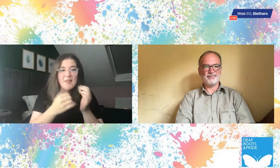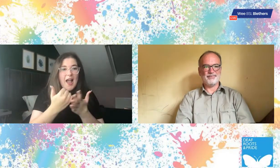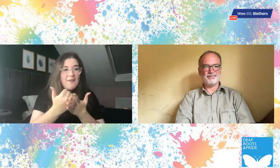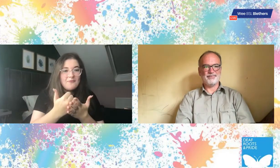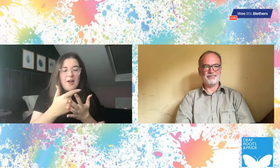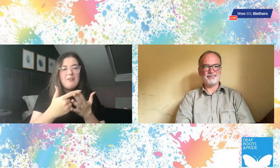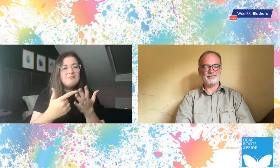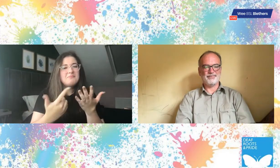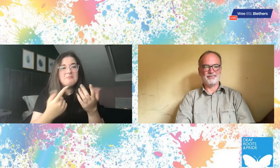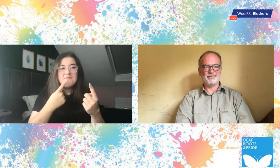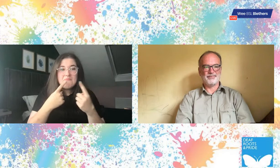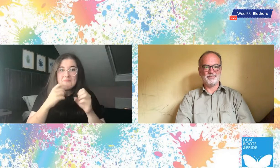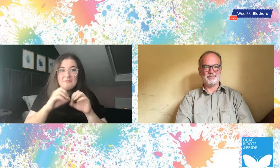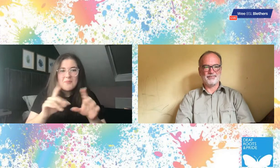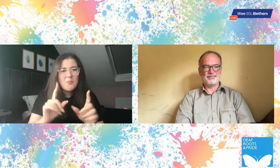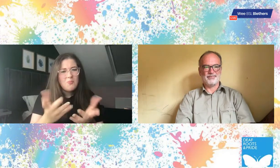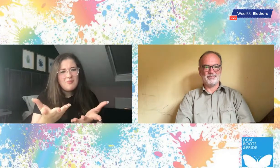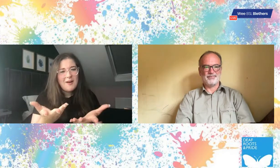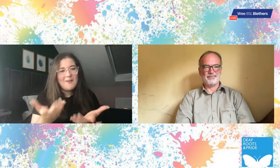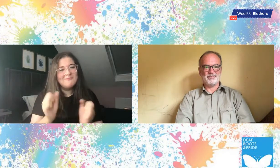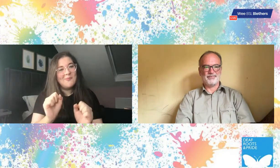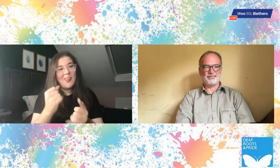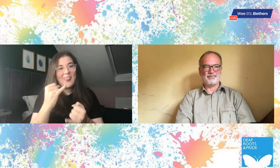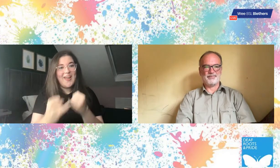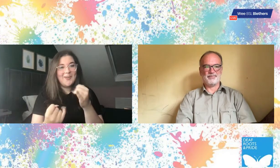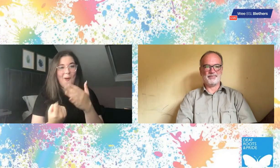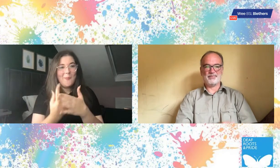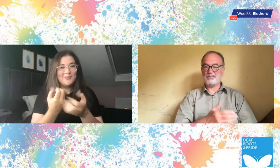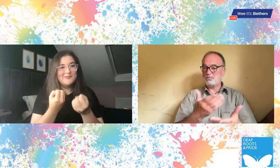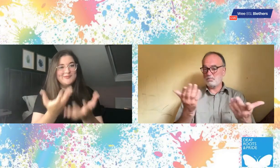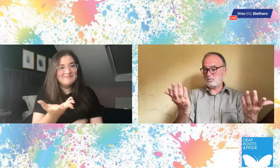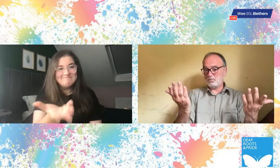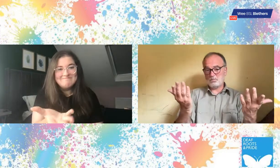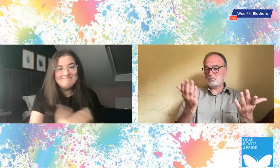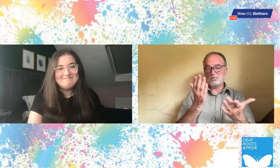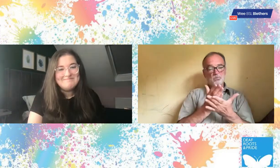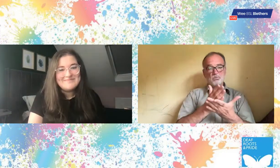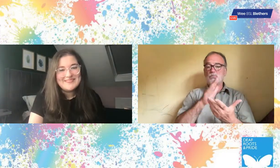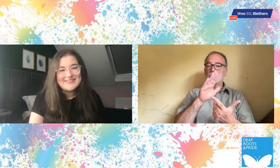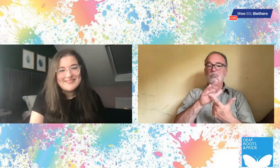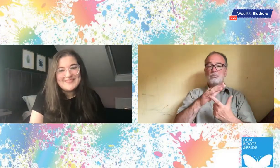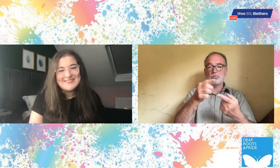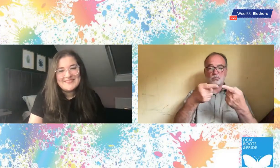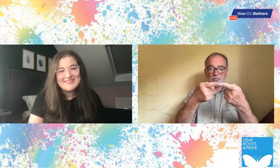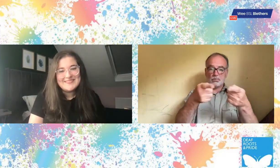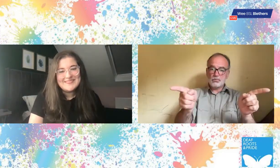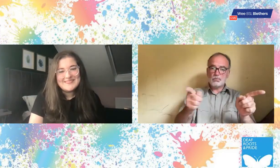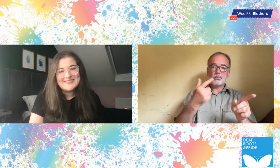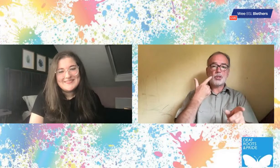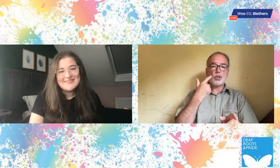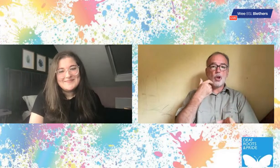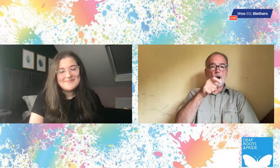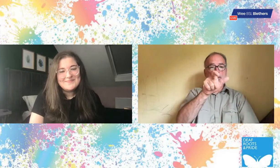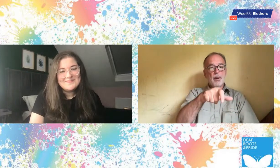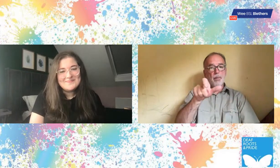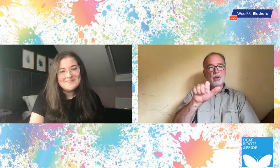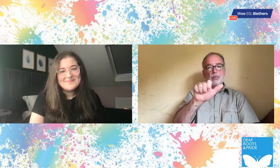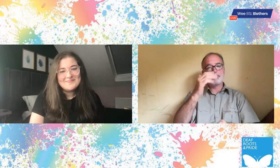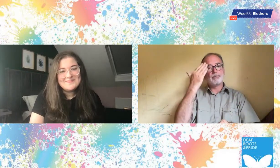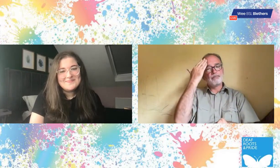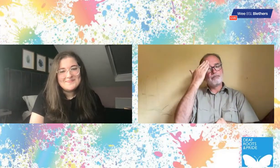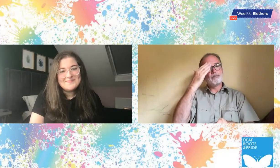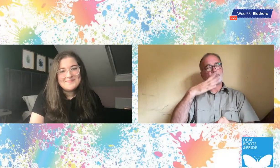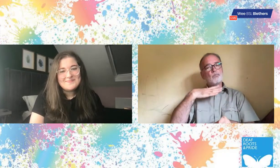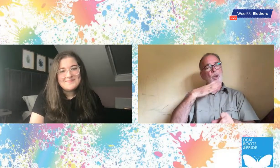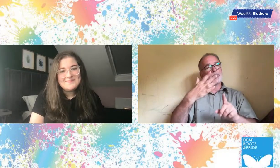Now, before we finish off tonight, is there anything else I want to give the final word to you, John? No,